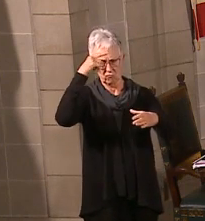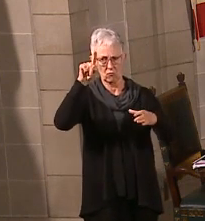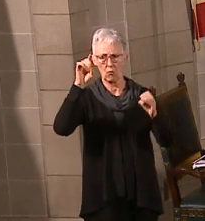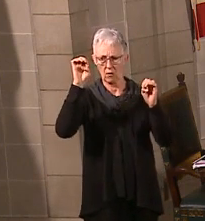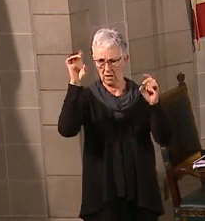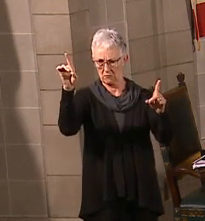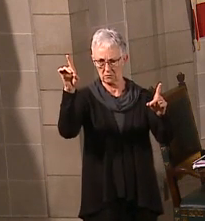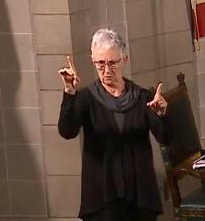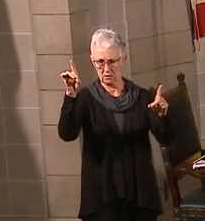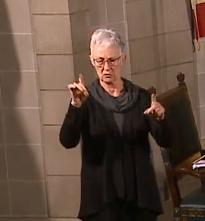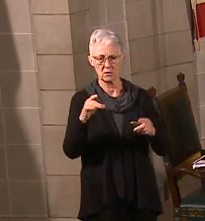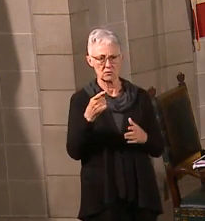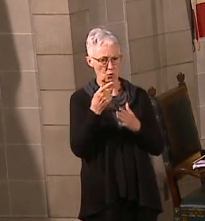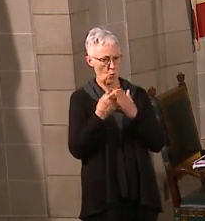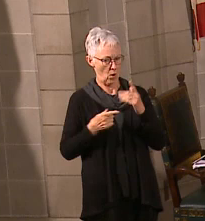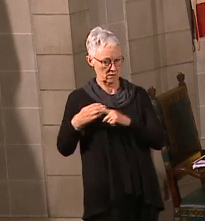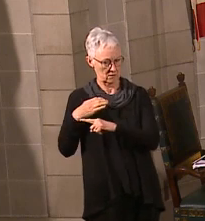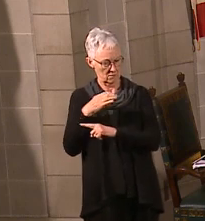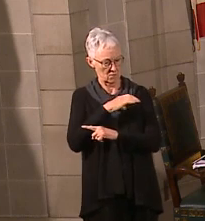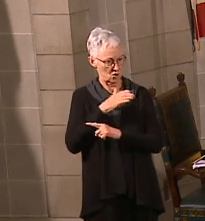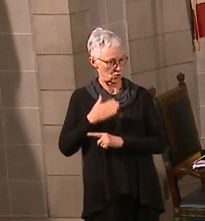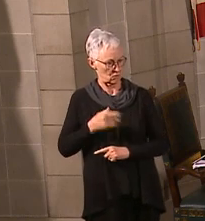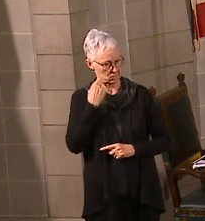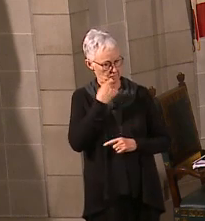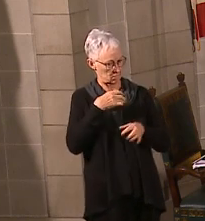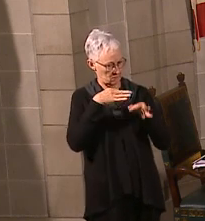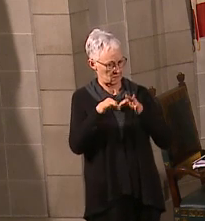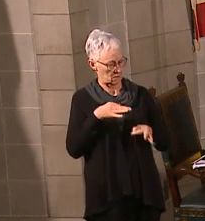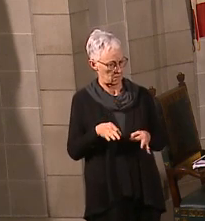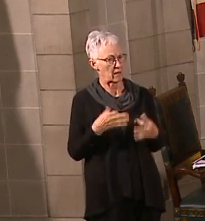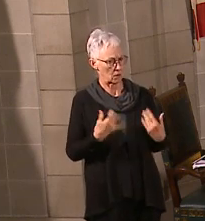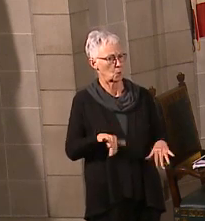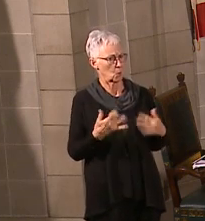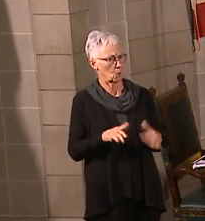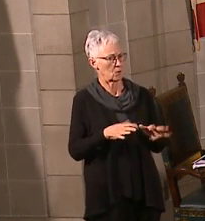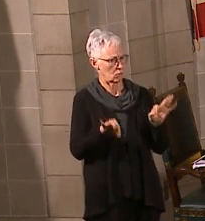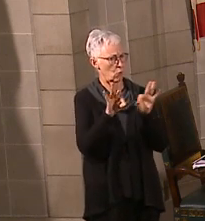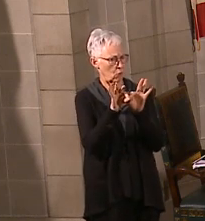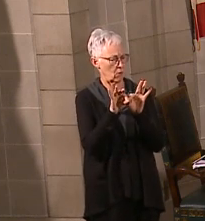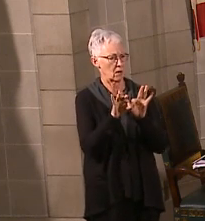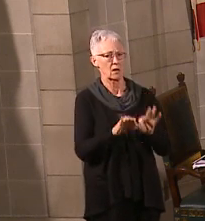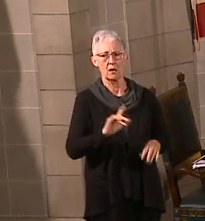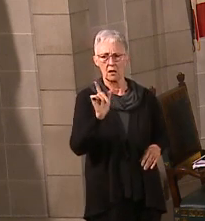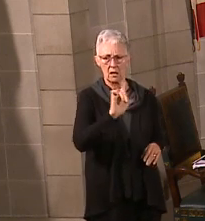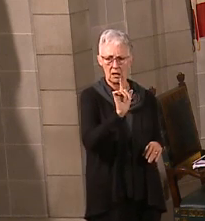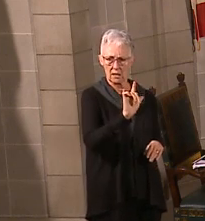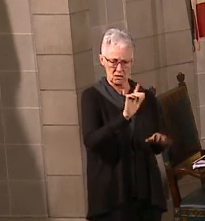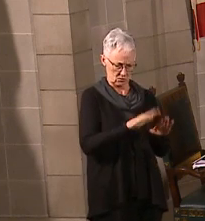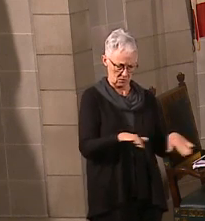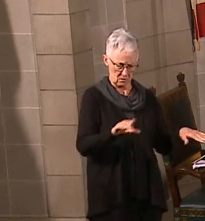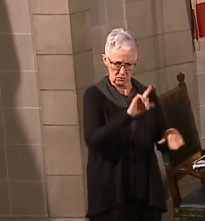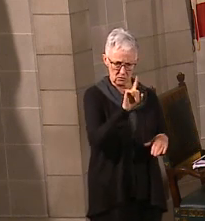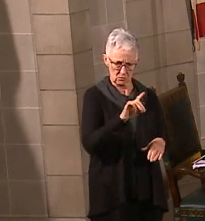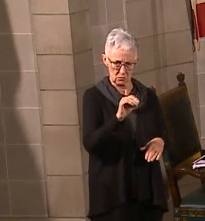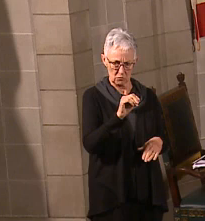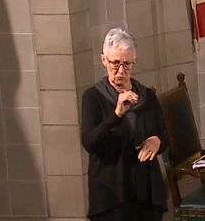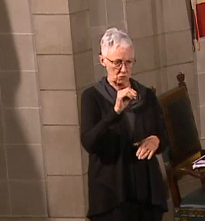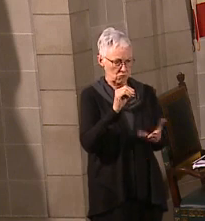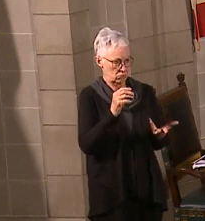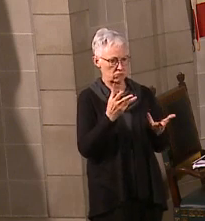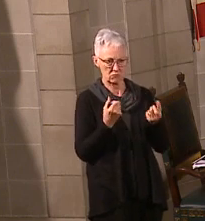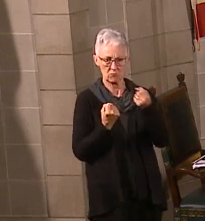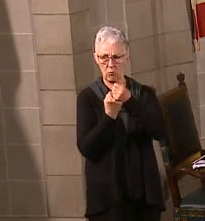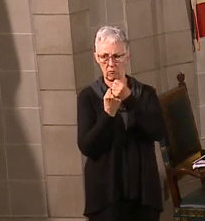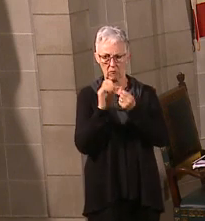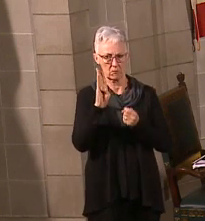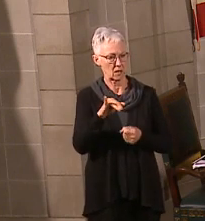us is so important. And because the Lincoln Children's Zoo is a part of this great state, and because the Lincoln Children's Zoo thrives because of this great state and the